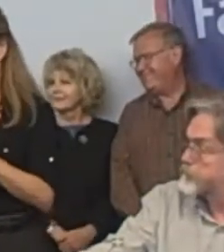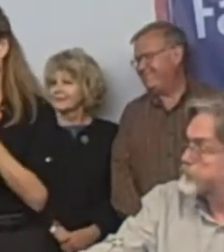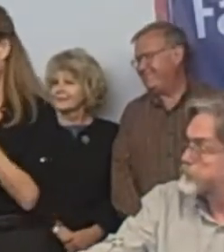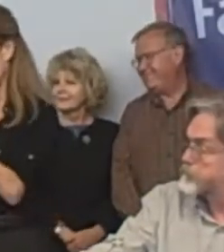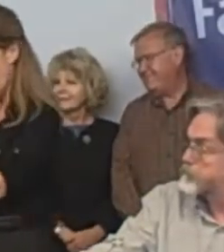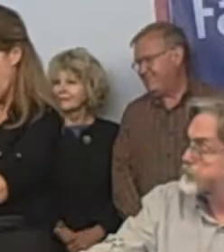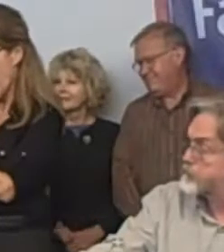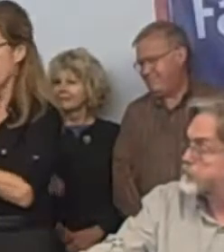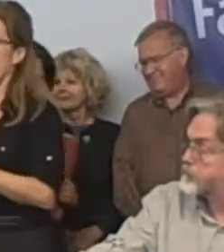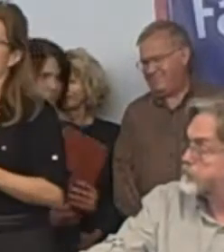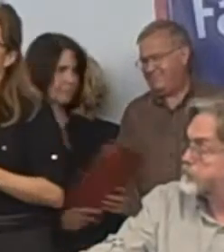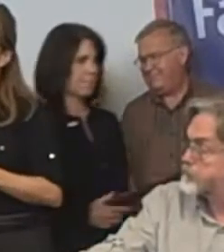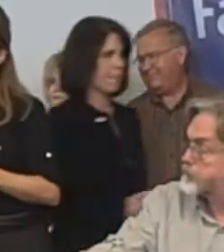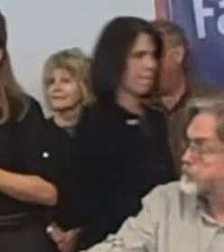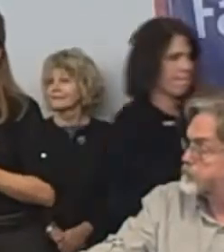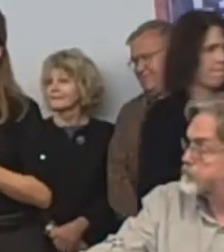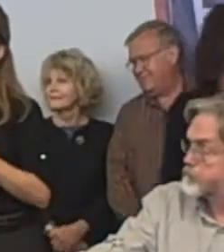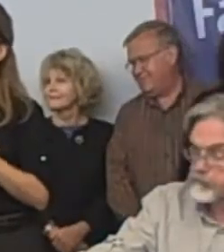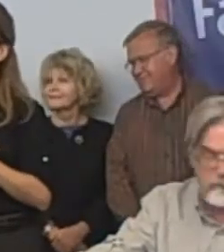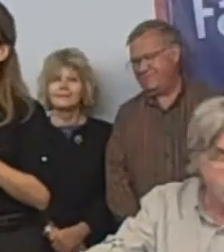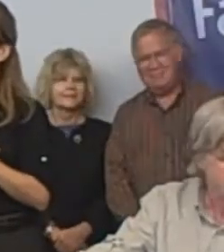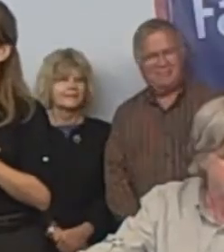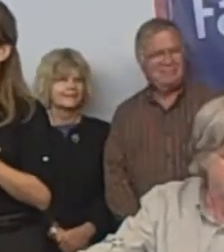Thank you, Lillian.